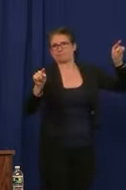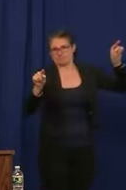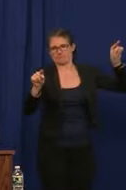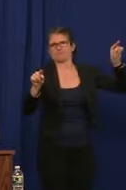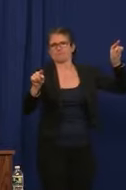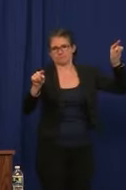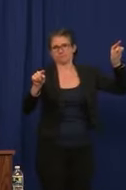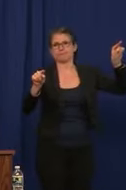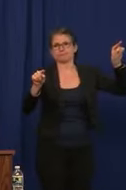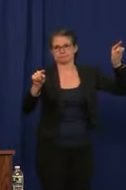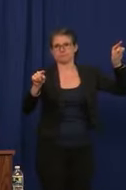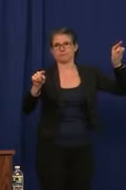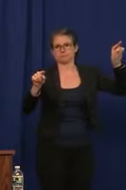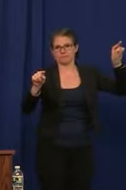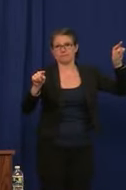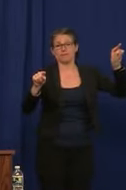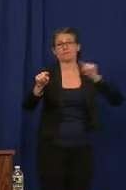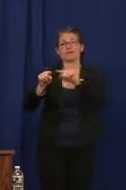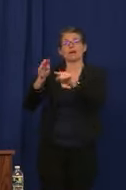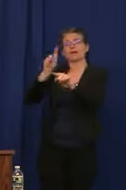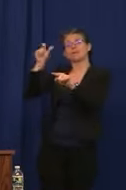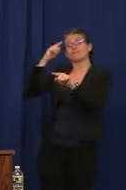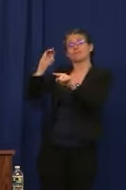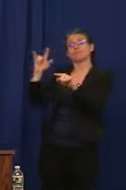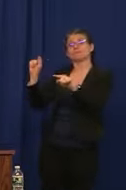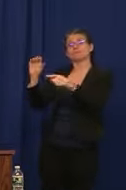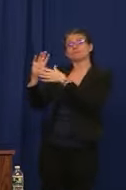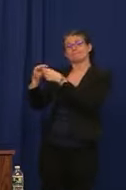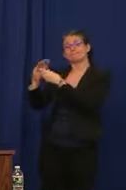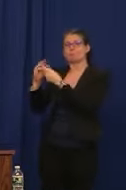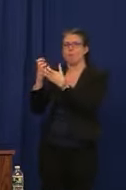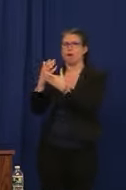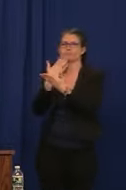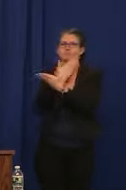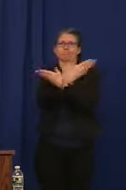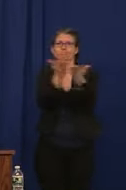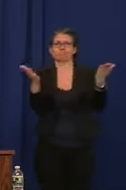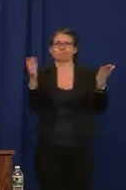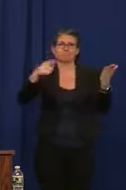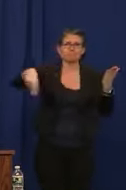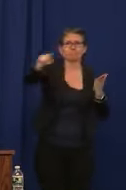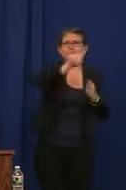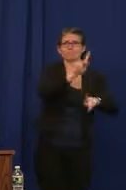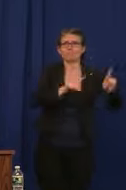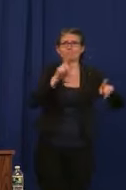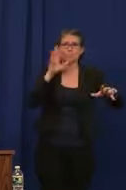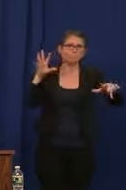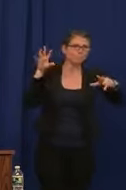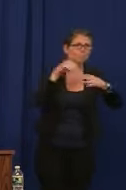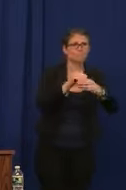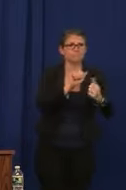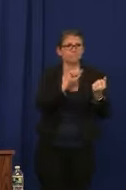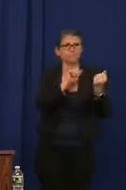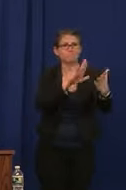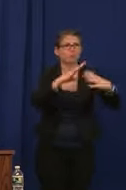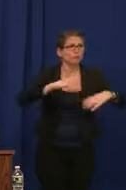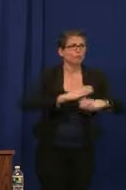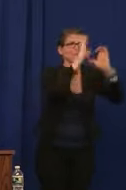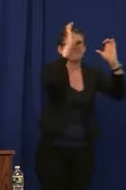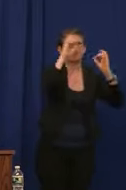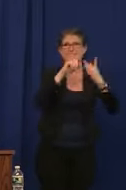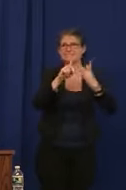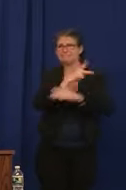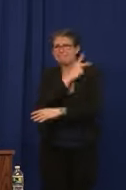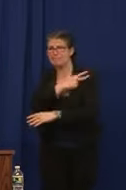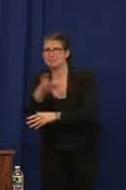healthcare workers, first responders, individuals who work in hospitals, individuals who work in long-term care facilities, for their